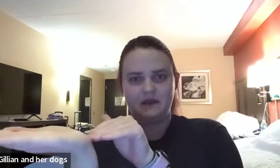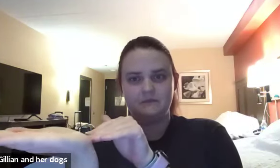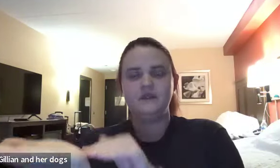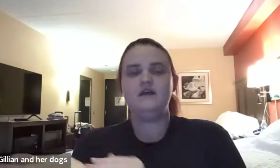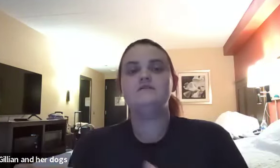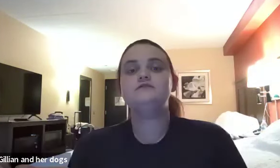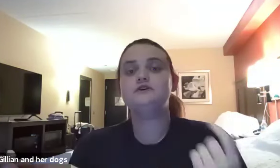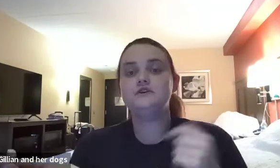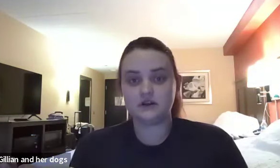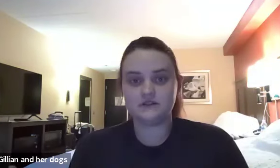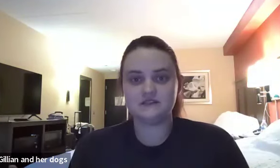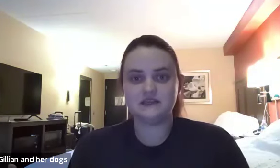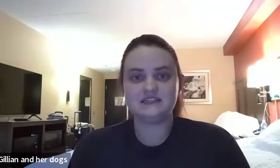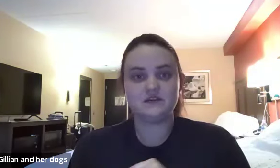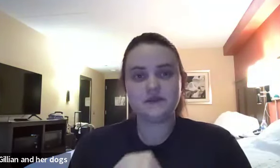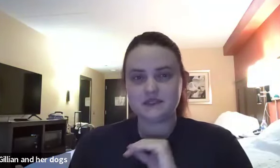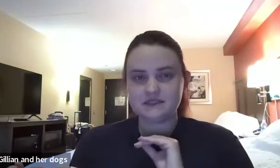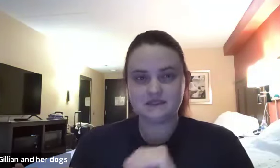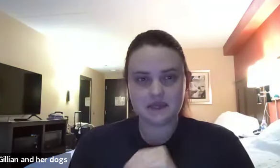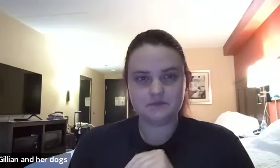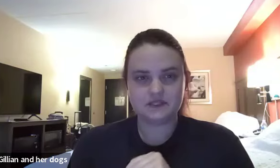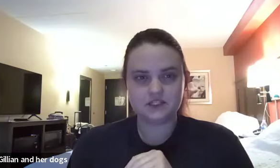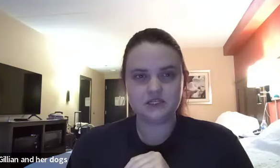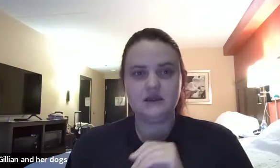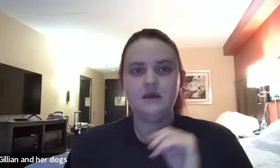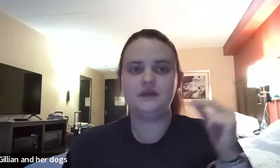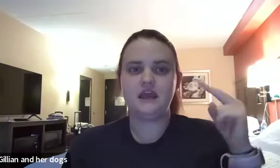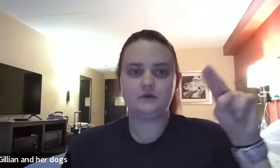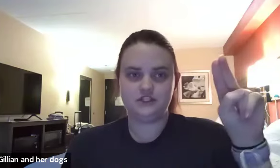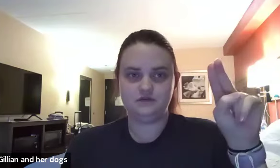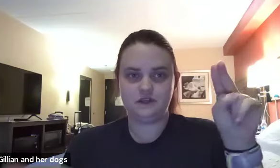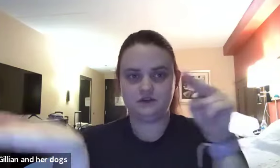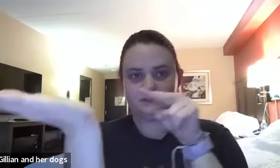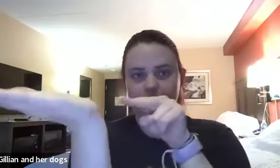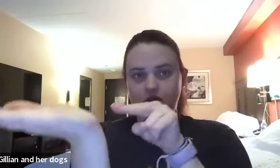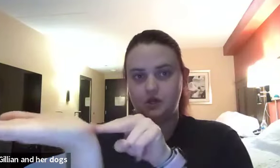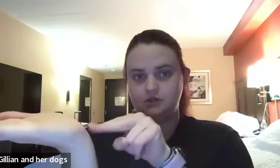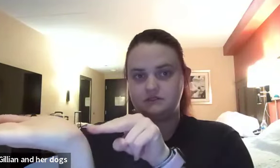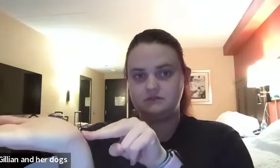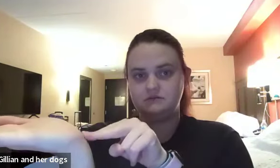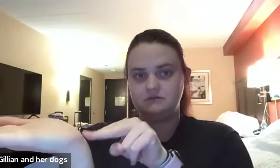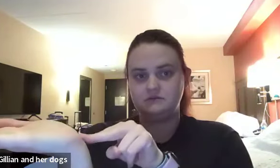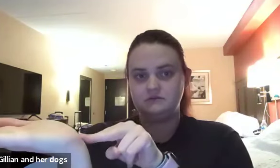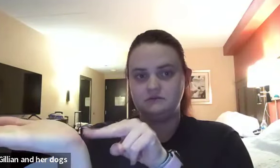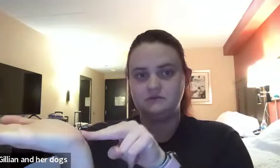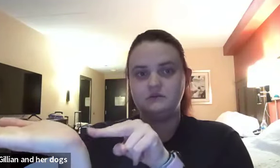Okay. For nurse, it's going to be that same position, but now with two fingers. Nurse,